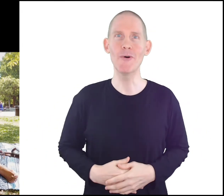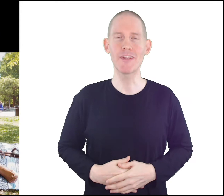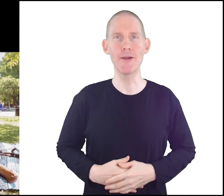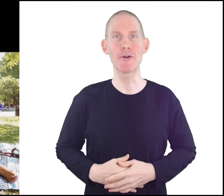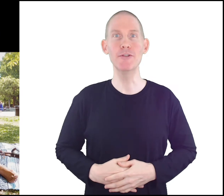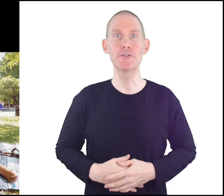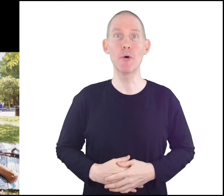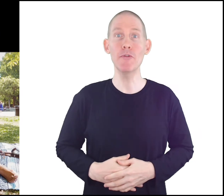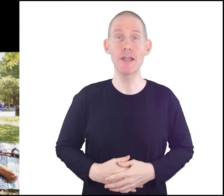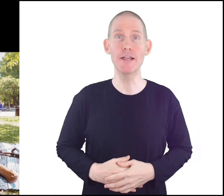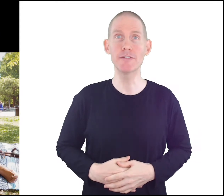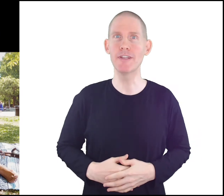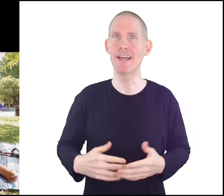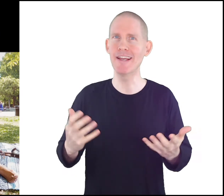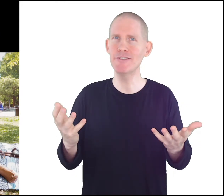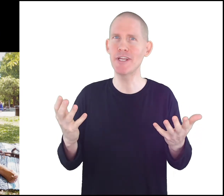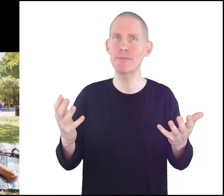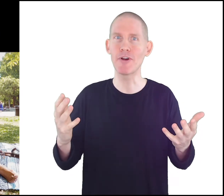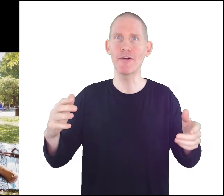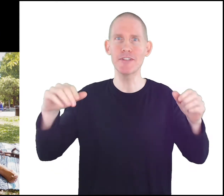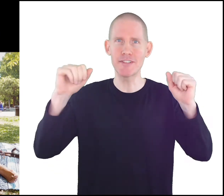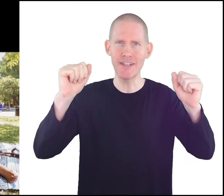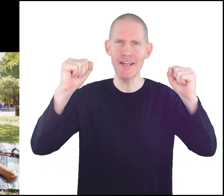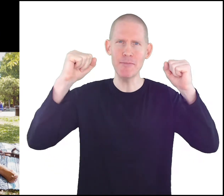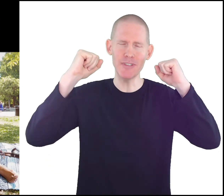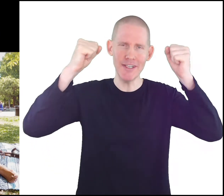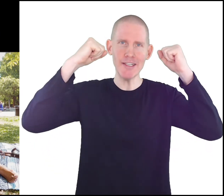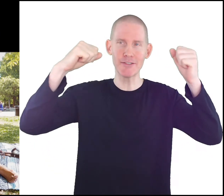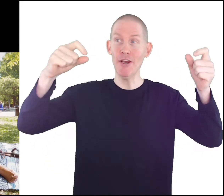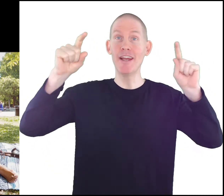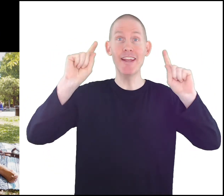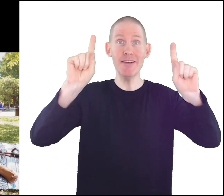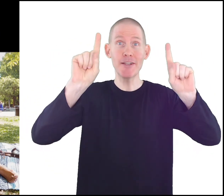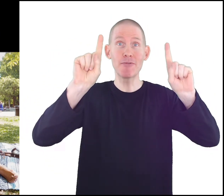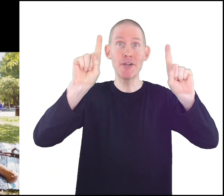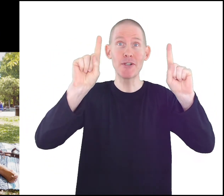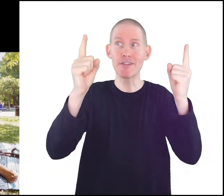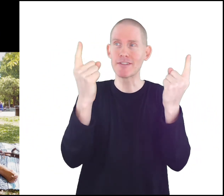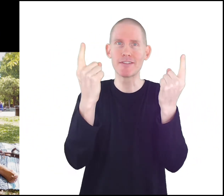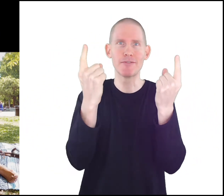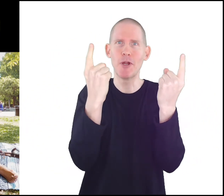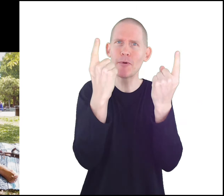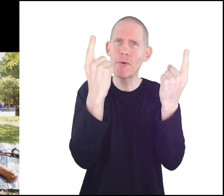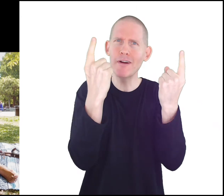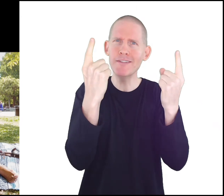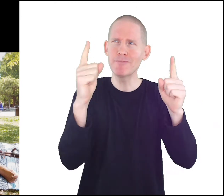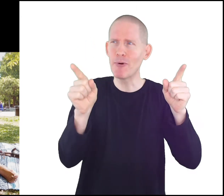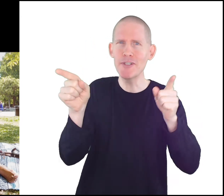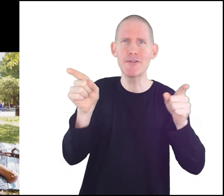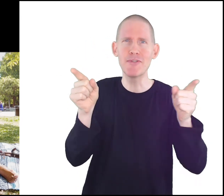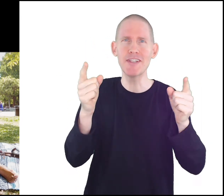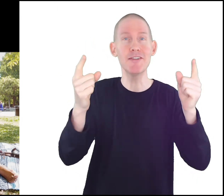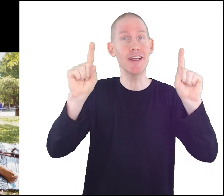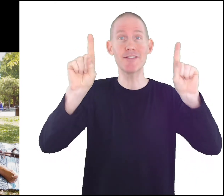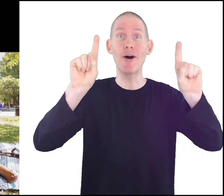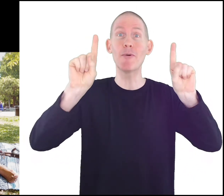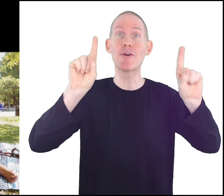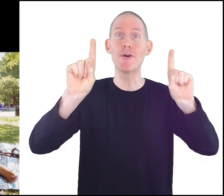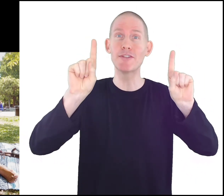Okay, we're going to use both hands and the hand shapes are the same. Yes, index fingers. Number 1, pointer finger, that's all we're going to